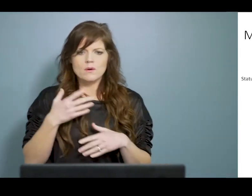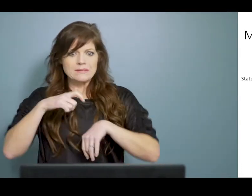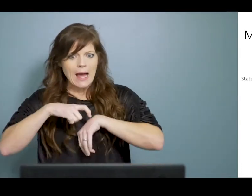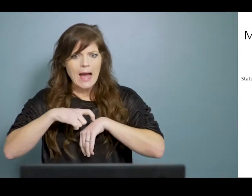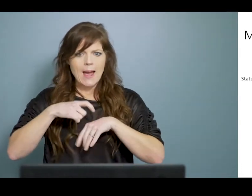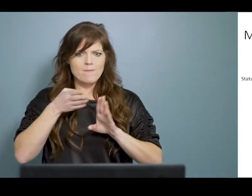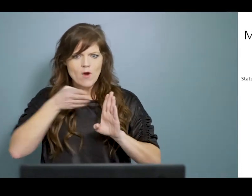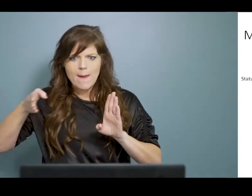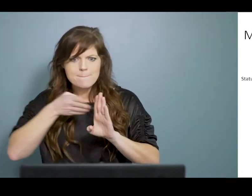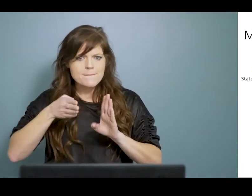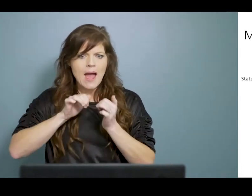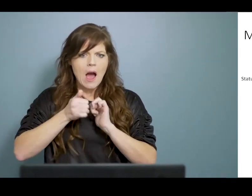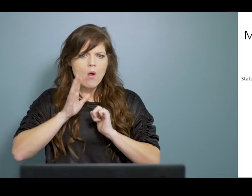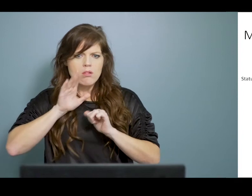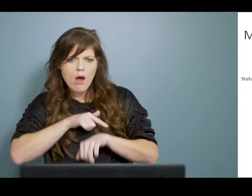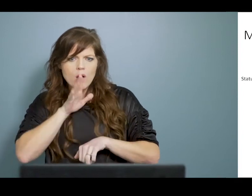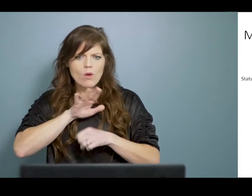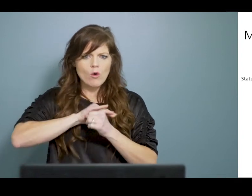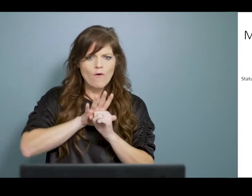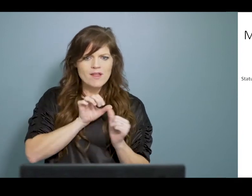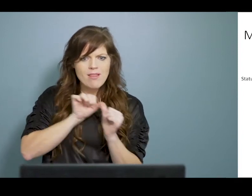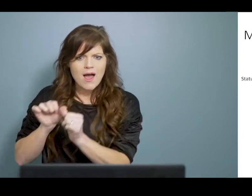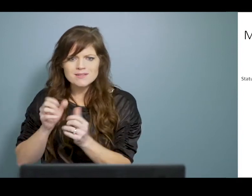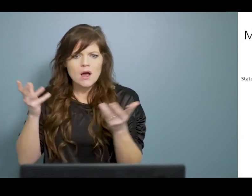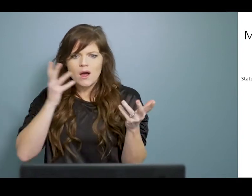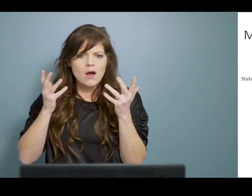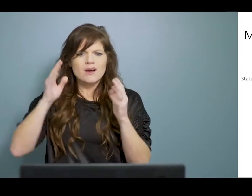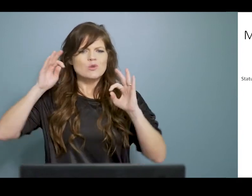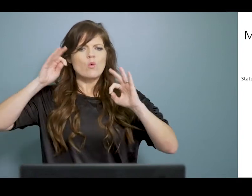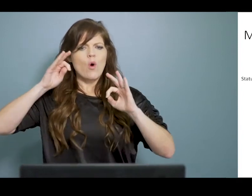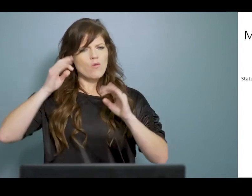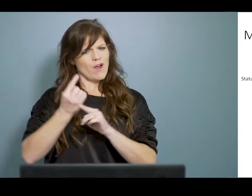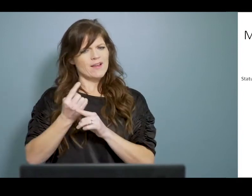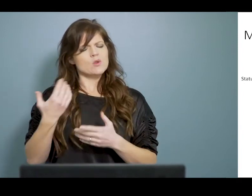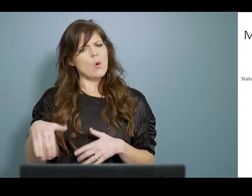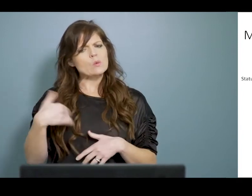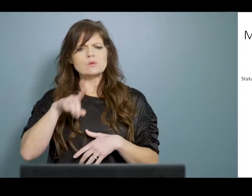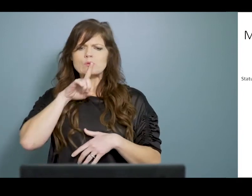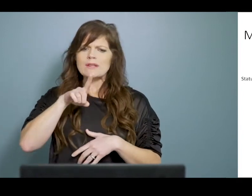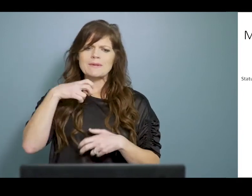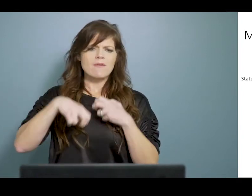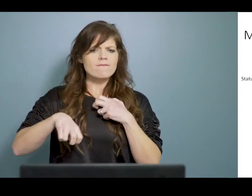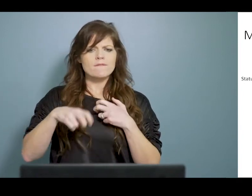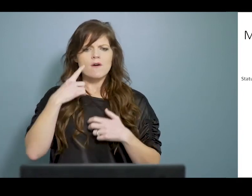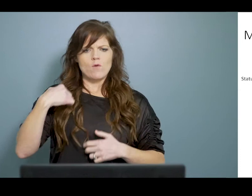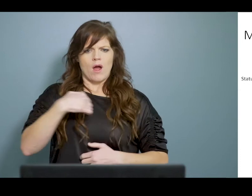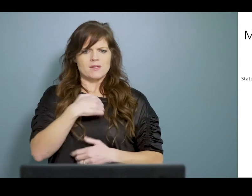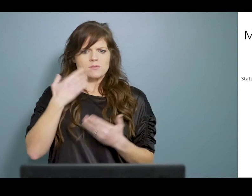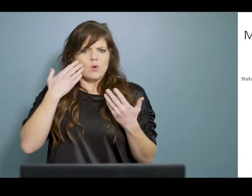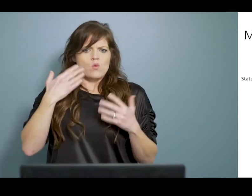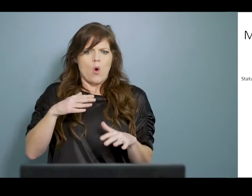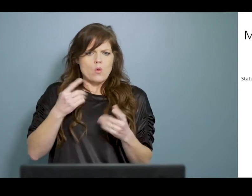kind of rewritten how we do things. So a few things to think